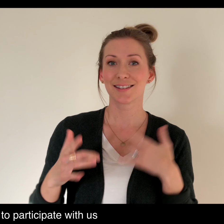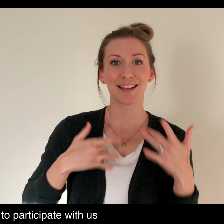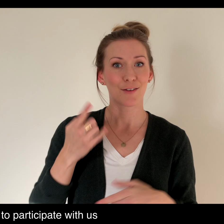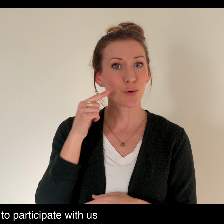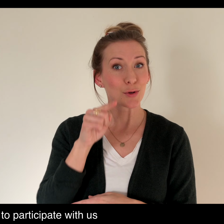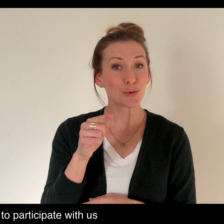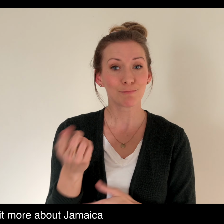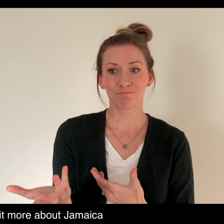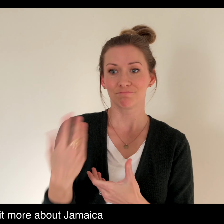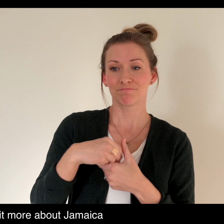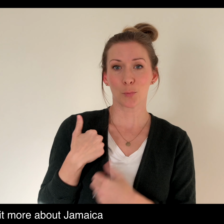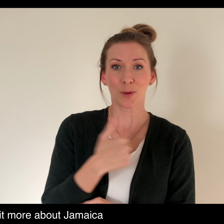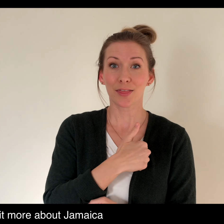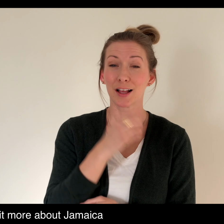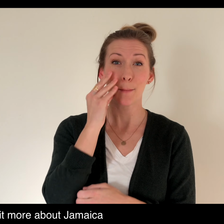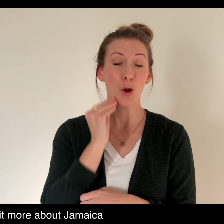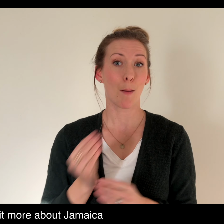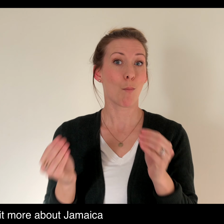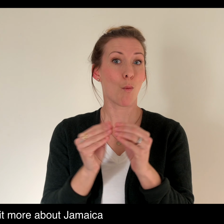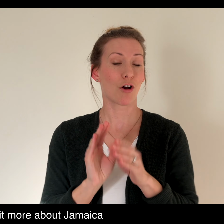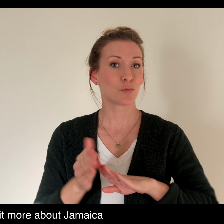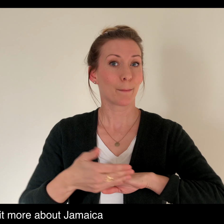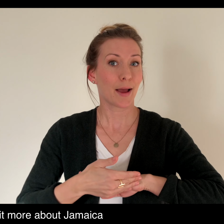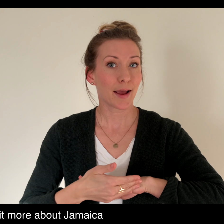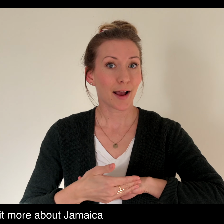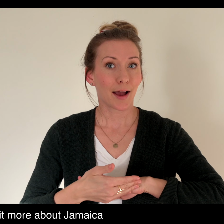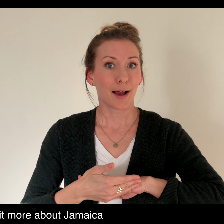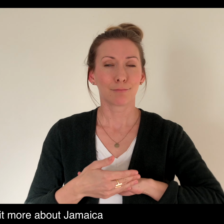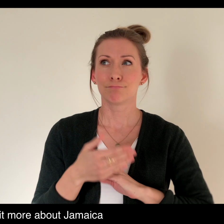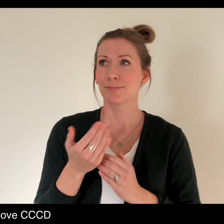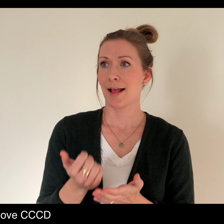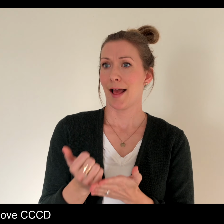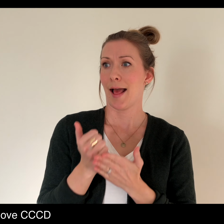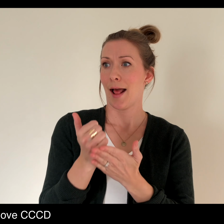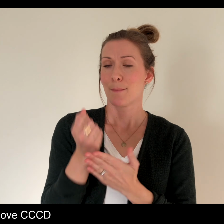you to participate with us and experience a little bit more of Jamaica and why we love CCCD. So if you're